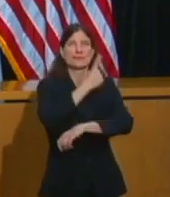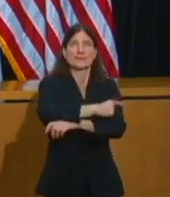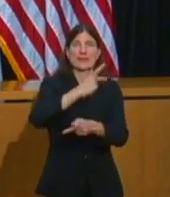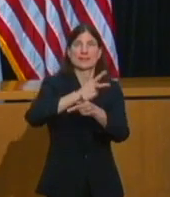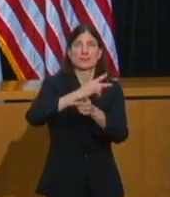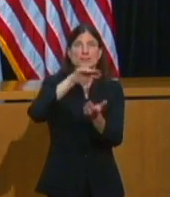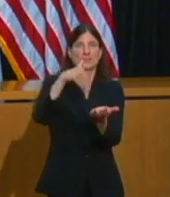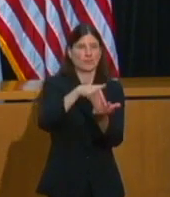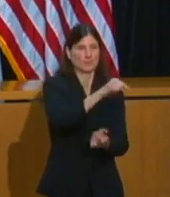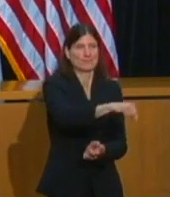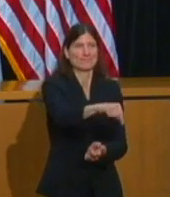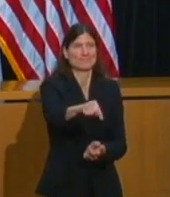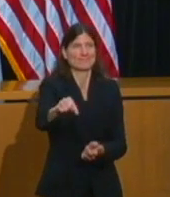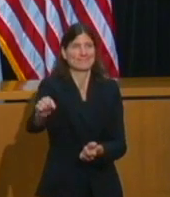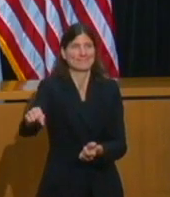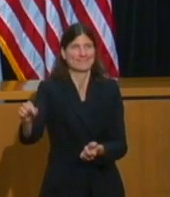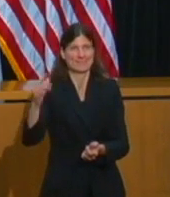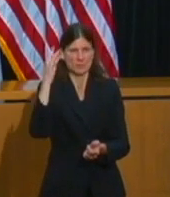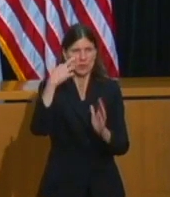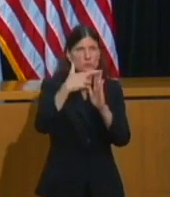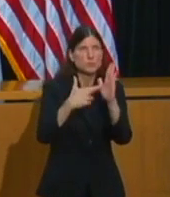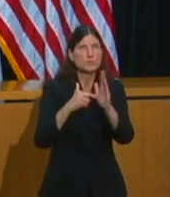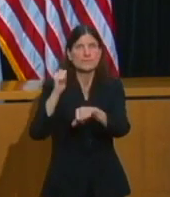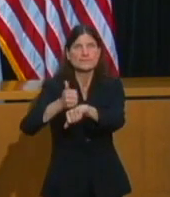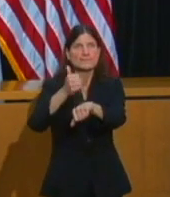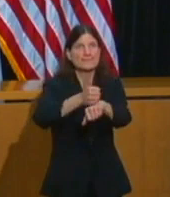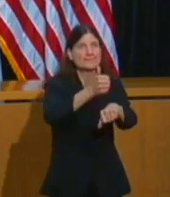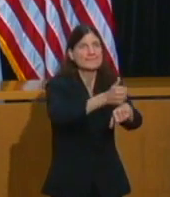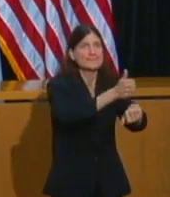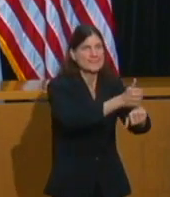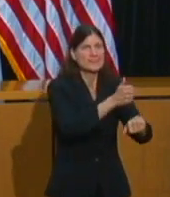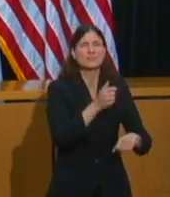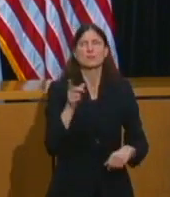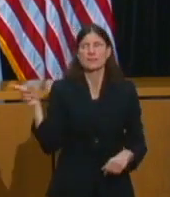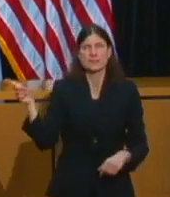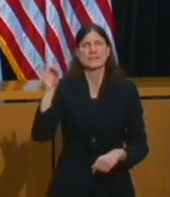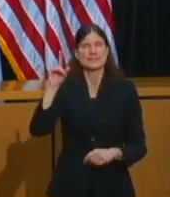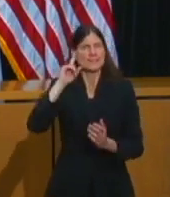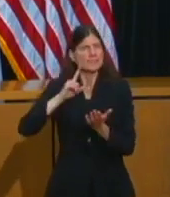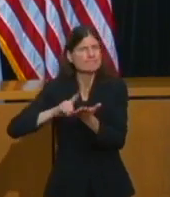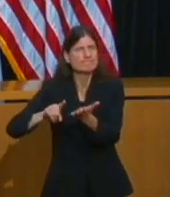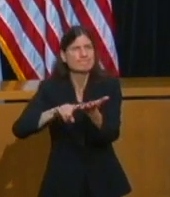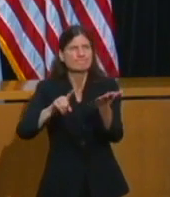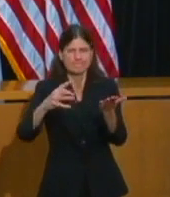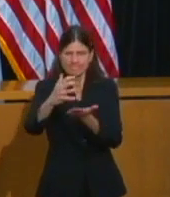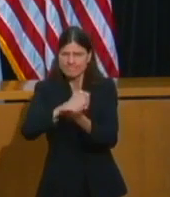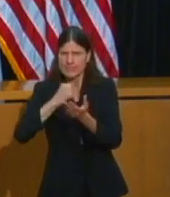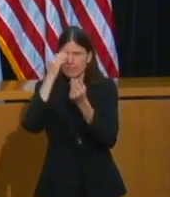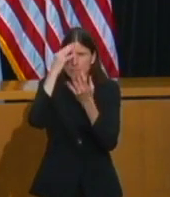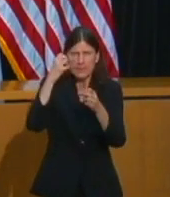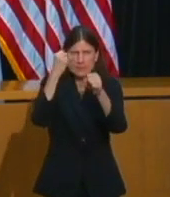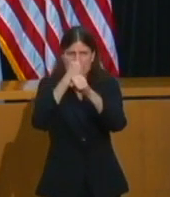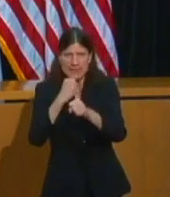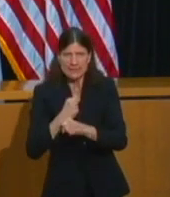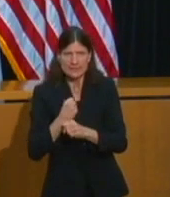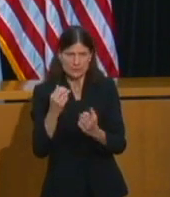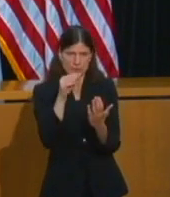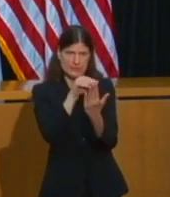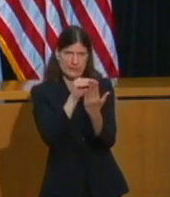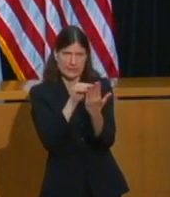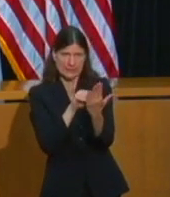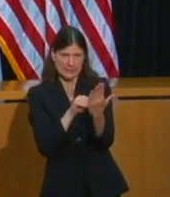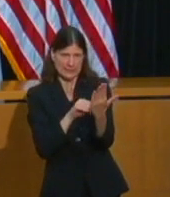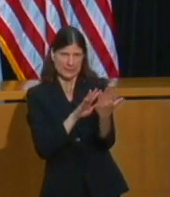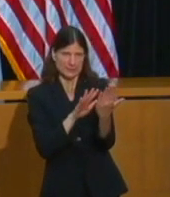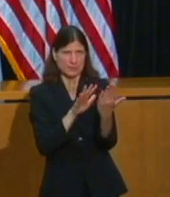center and leadership review the data to determine the timeline for phase two, we wanted to make sure that our providers could begin working now